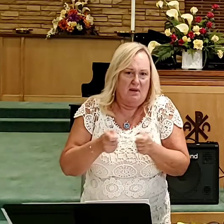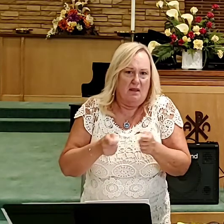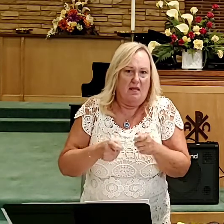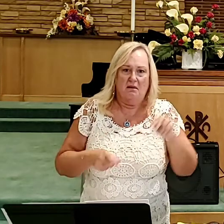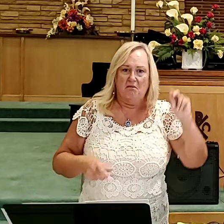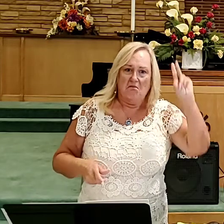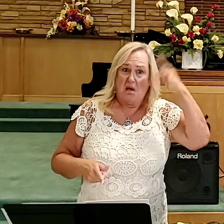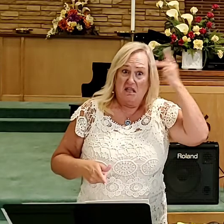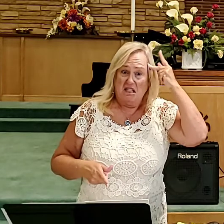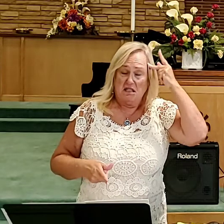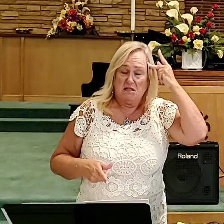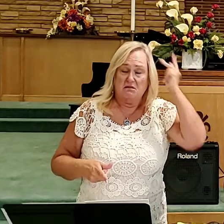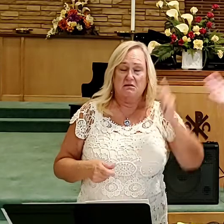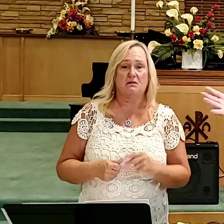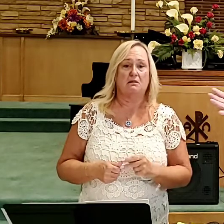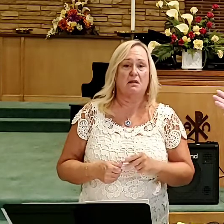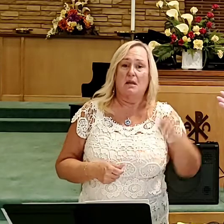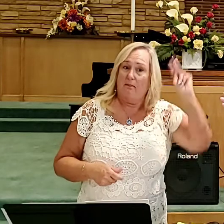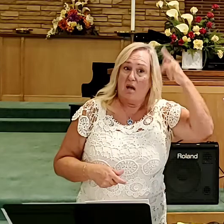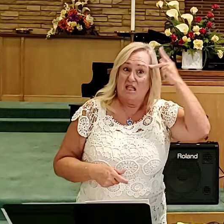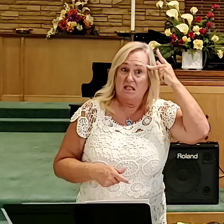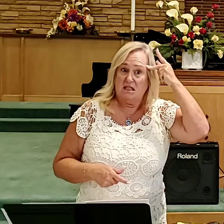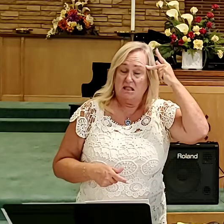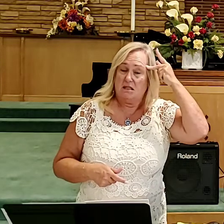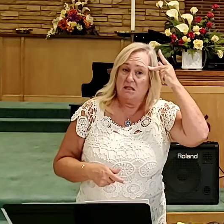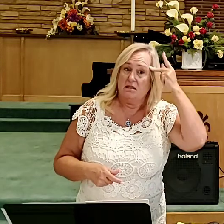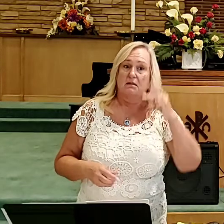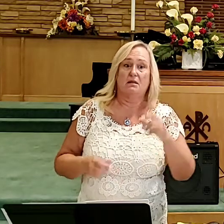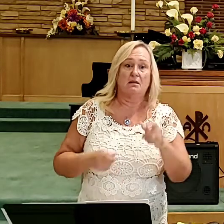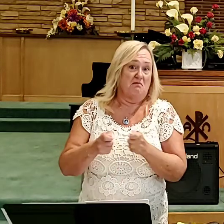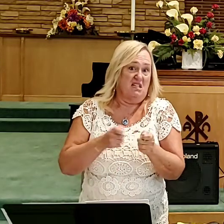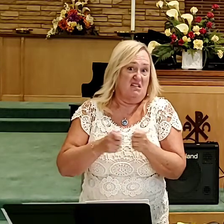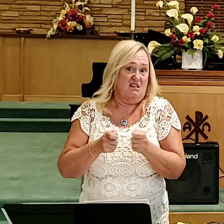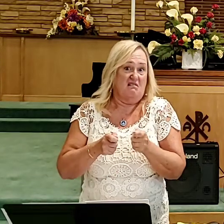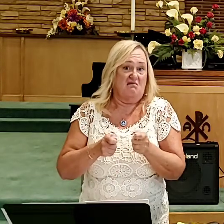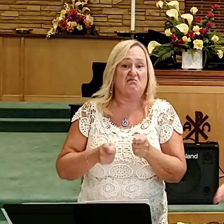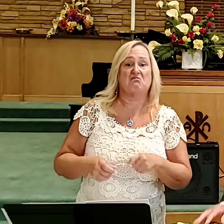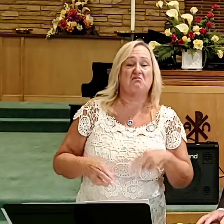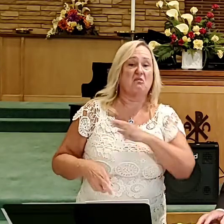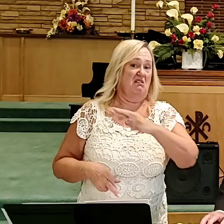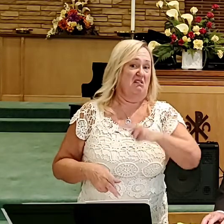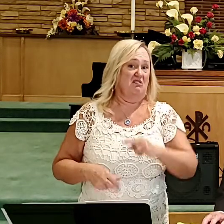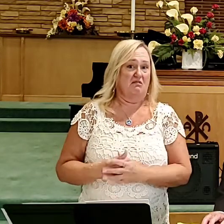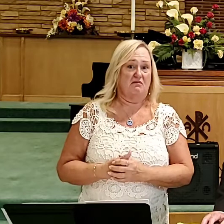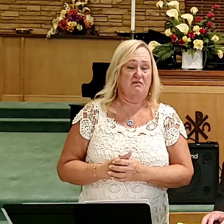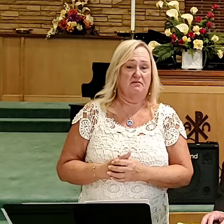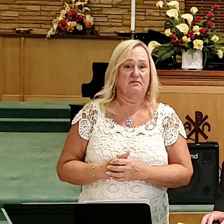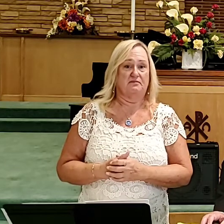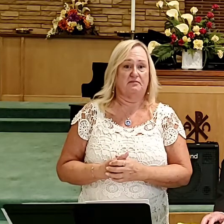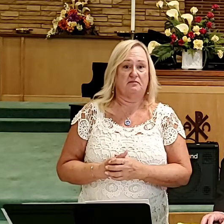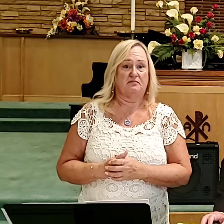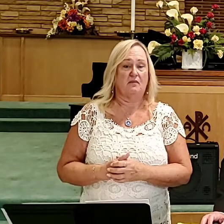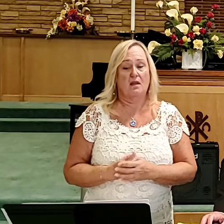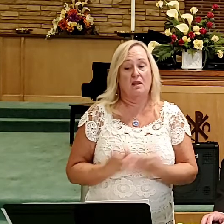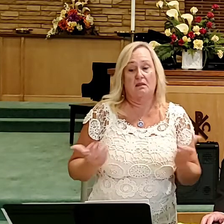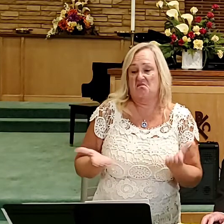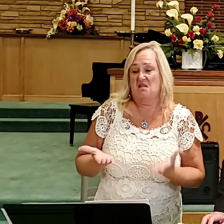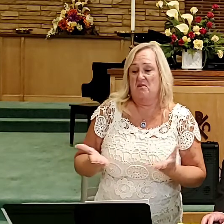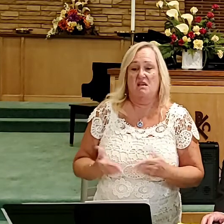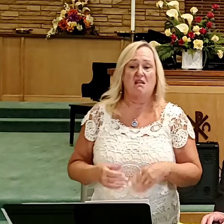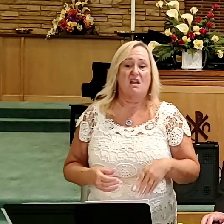politics and politics to manipulate religion. This may